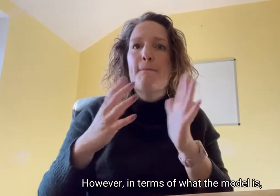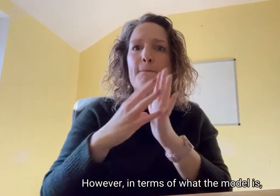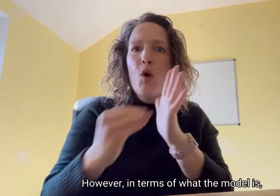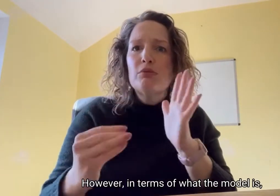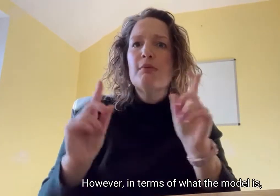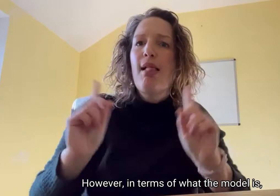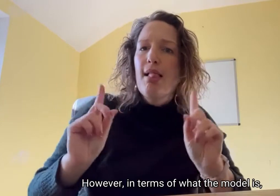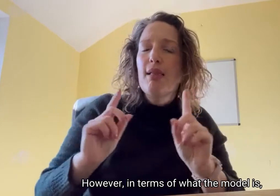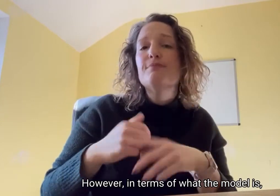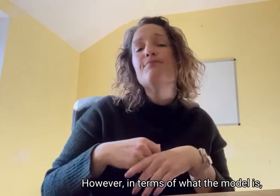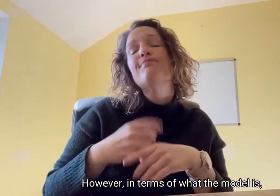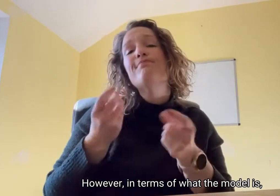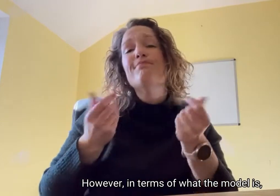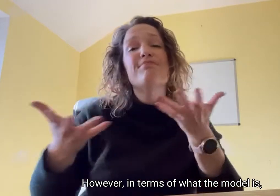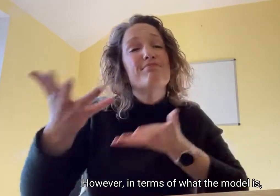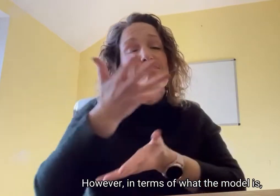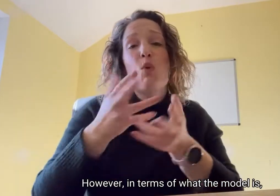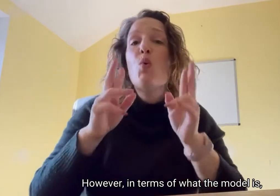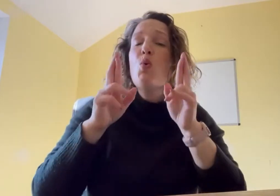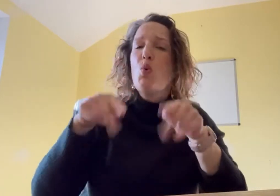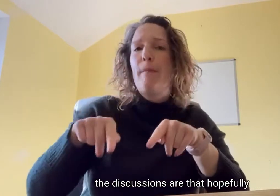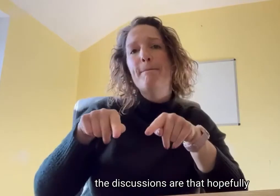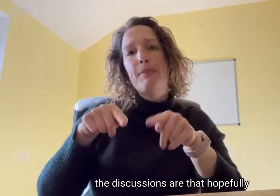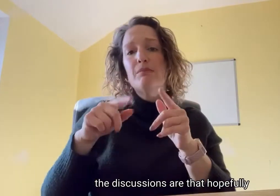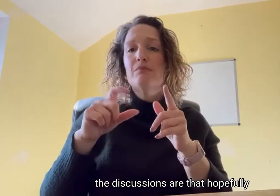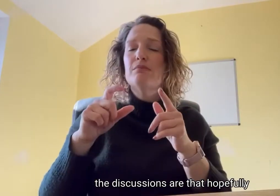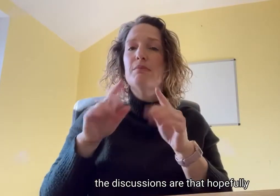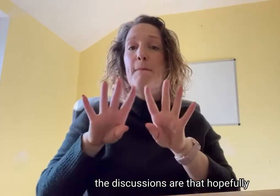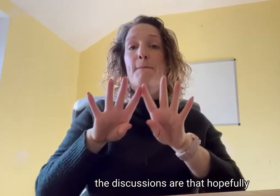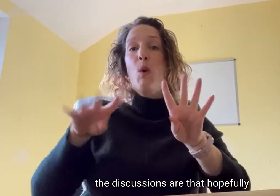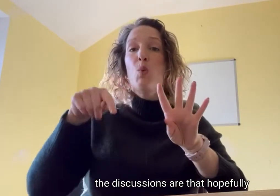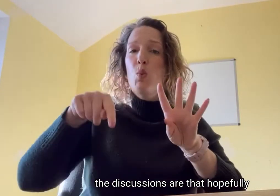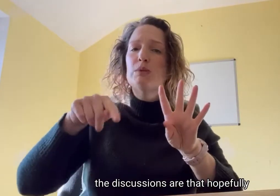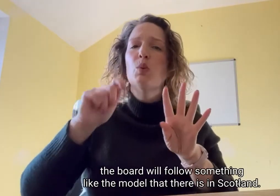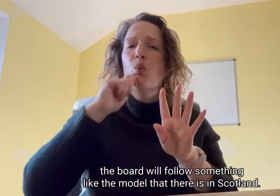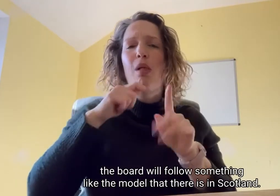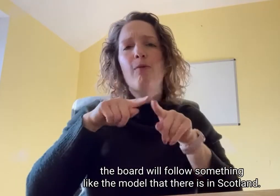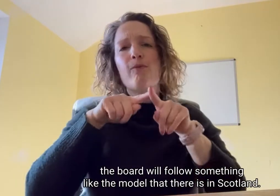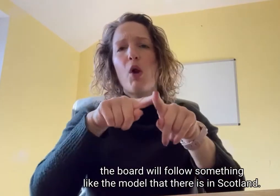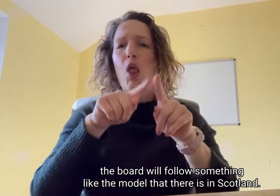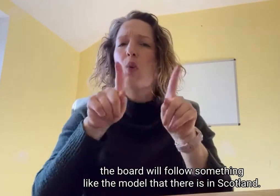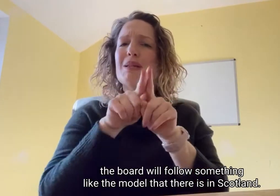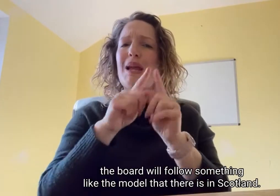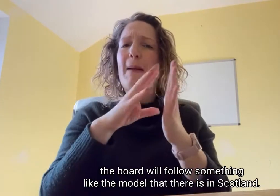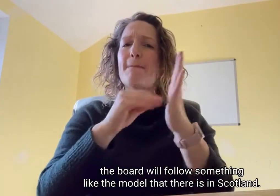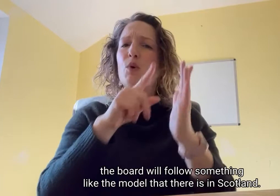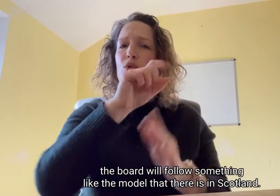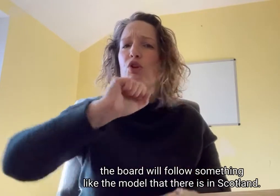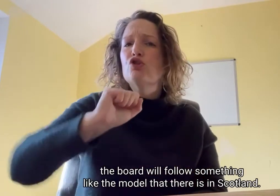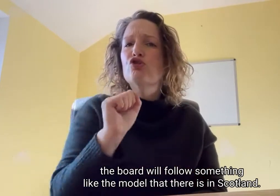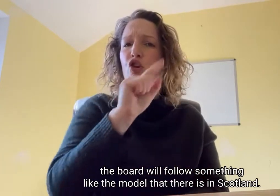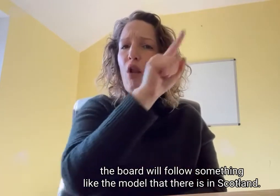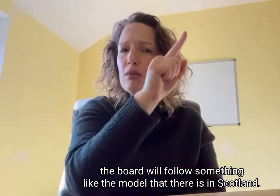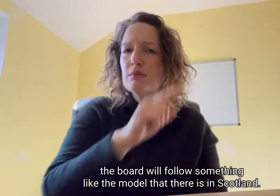However, in terms of what the model is, the discussions are that hopefully the board will follow something like the model that there is in